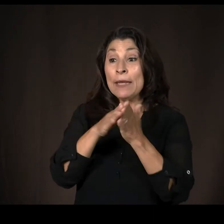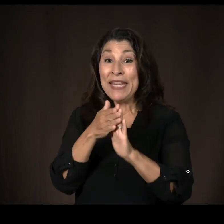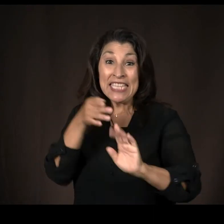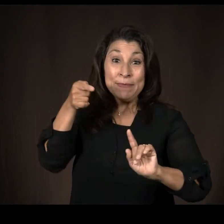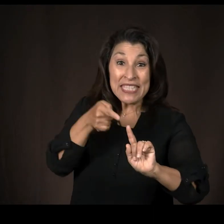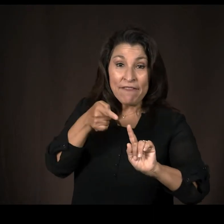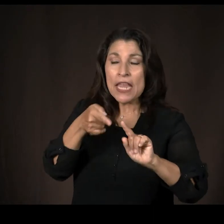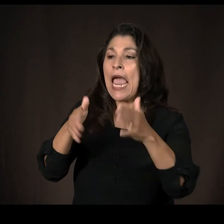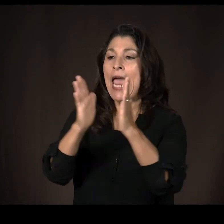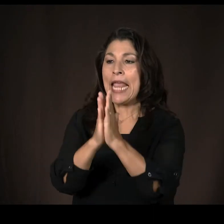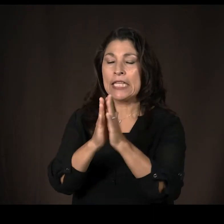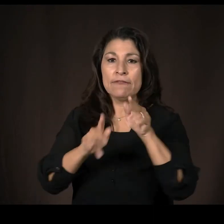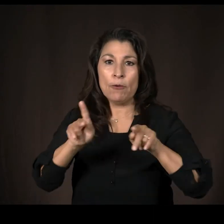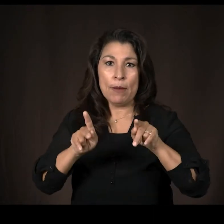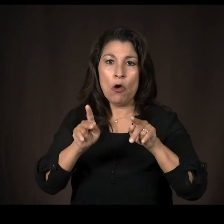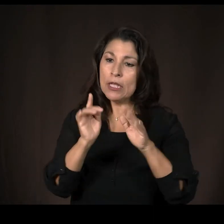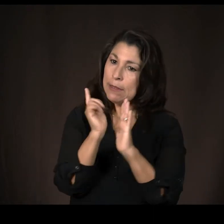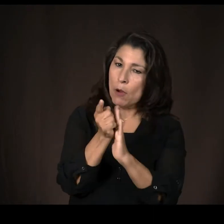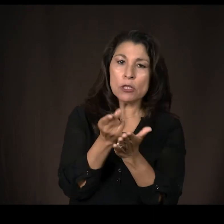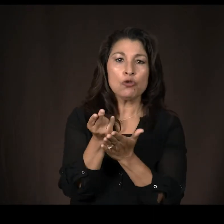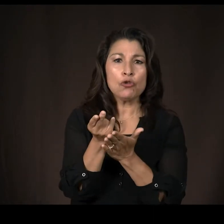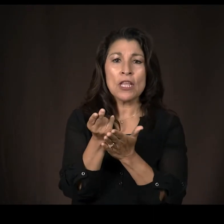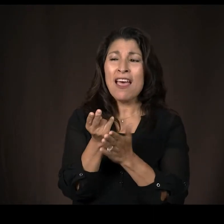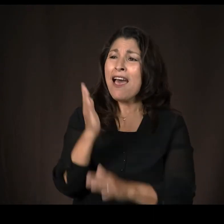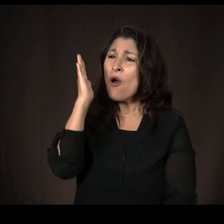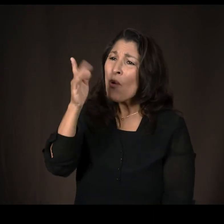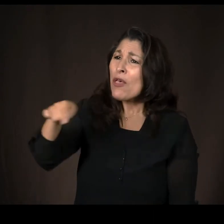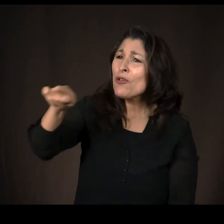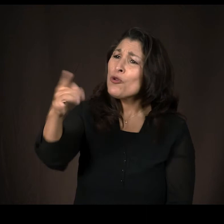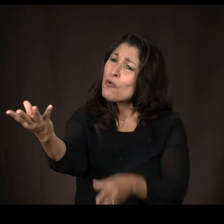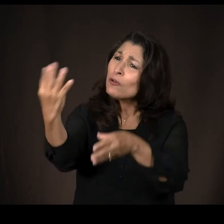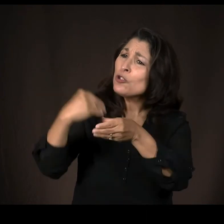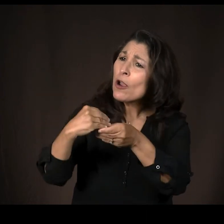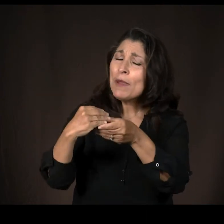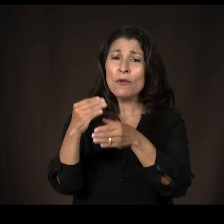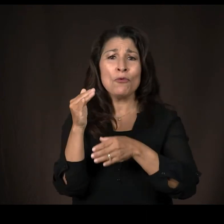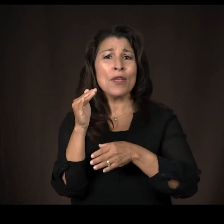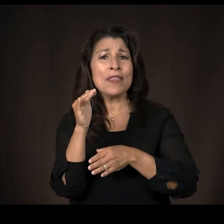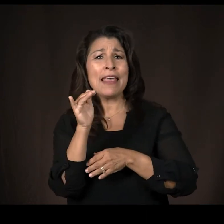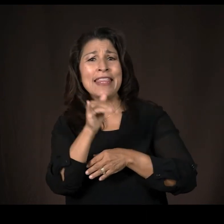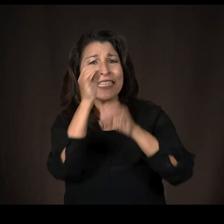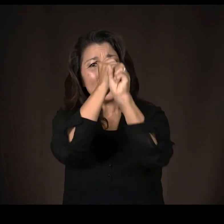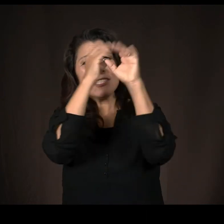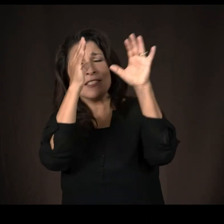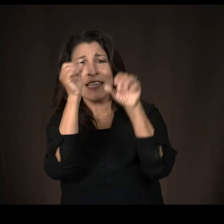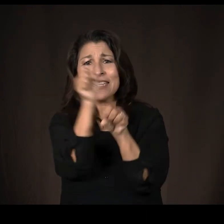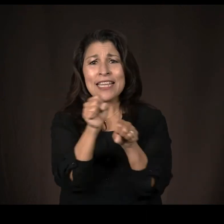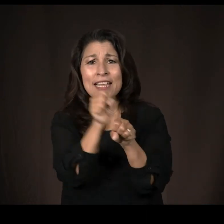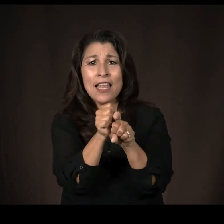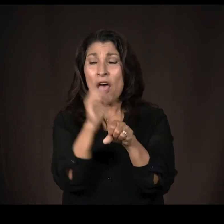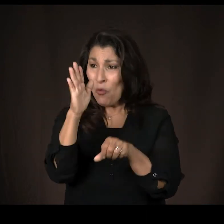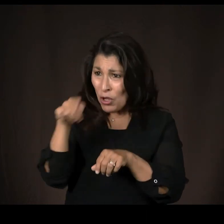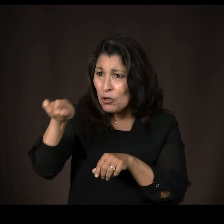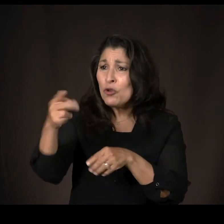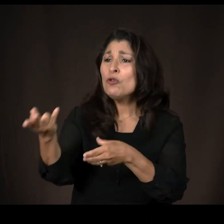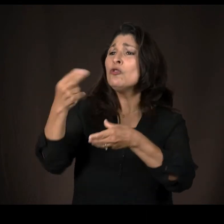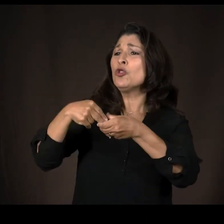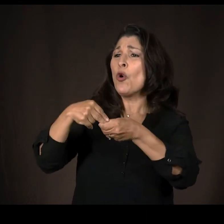help. This is the moment of truth. Will you join me in this task? Will you join me in the